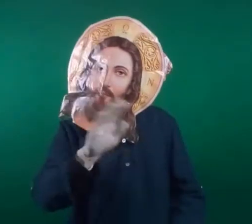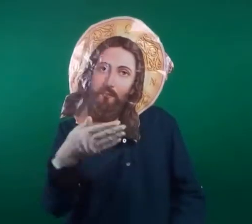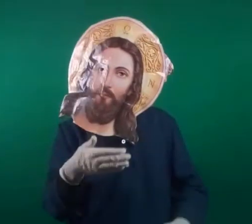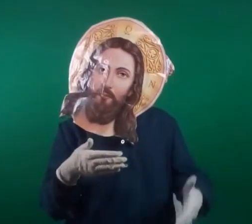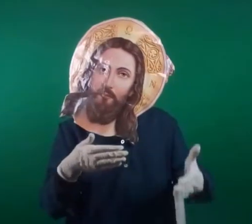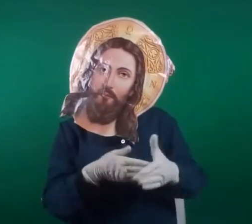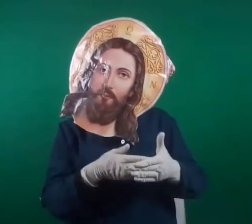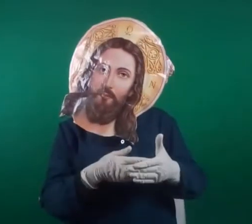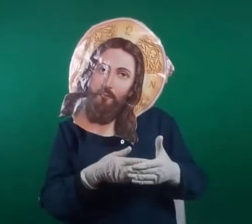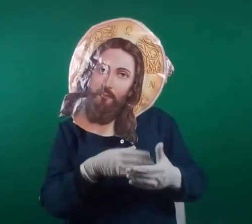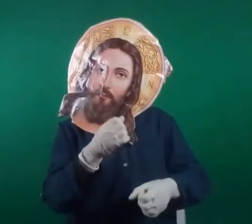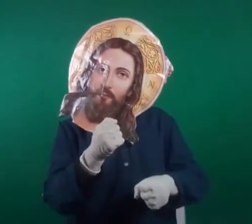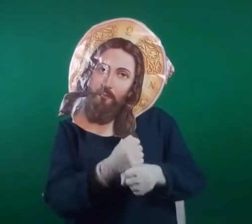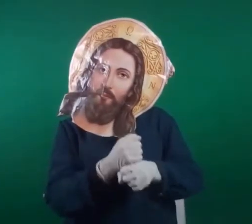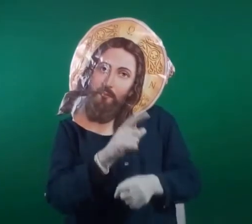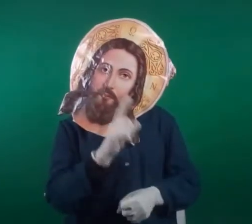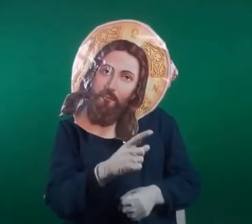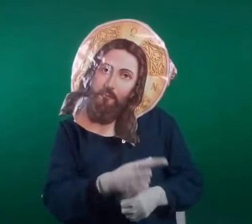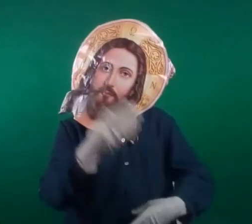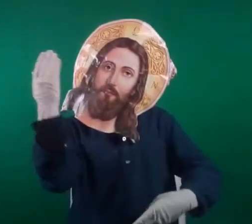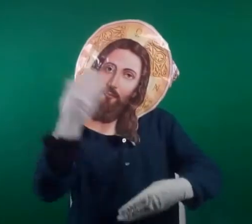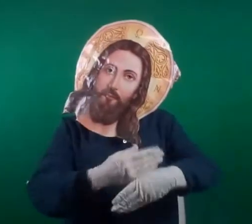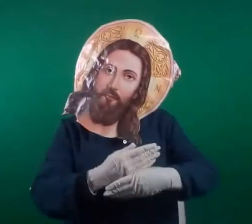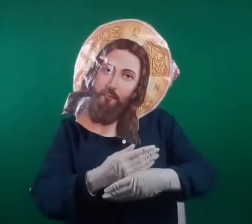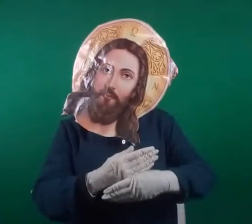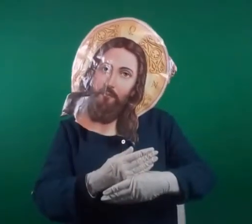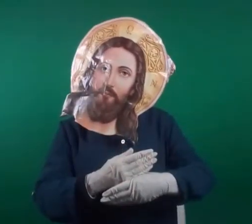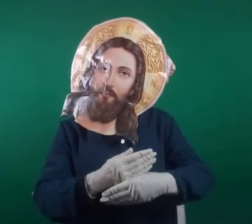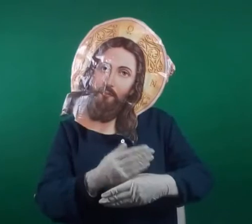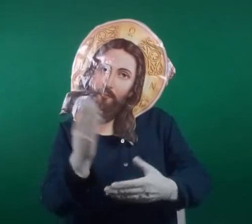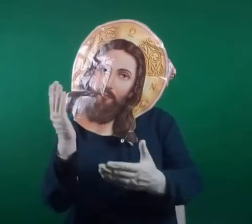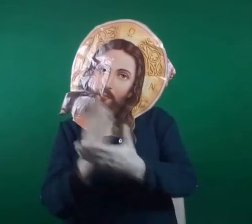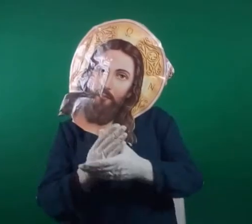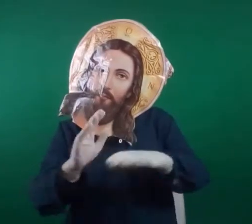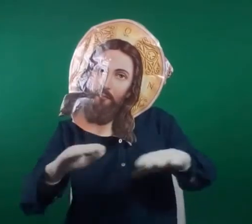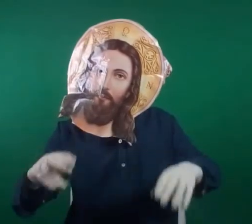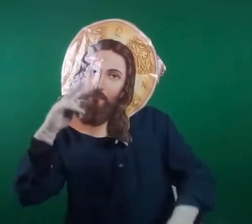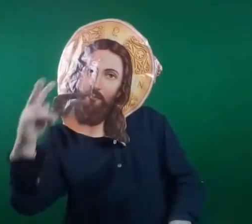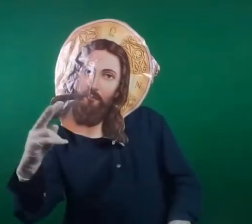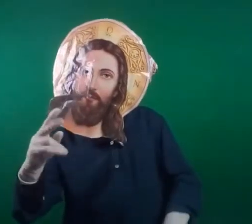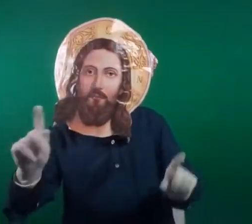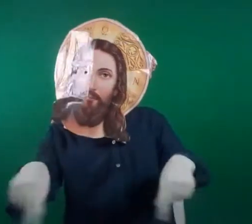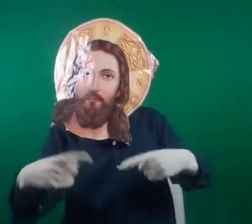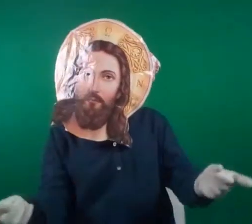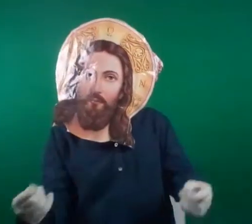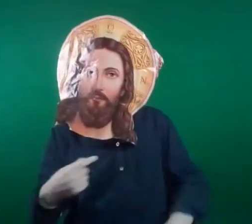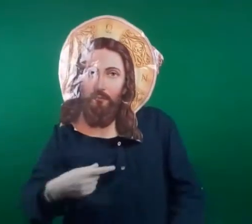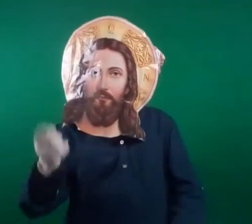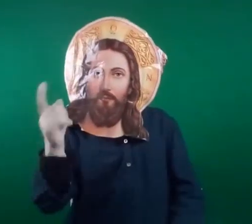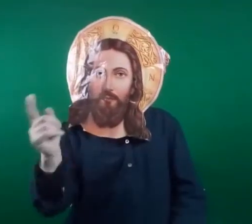because there is no way to ensure that a child will never see it at an inappropriate age. So I warn you